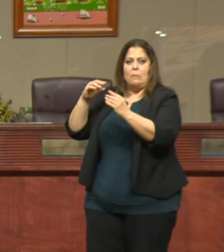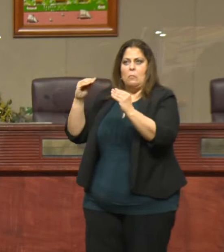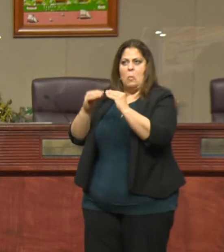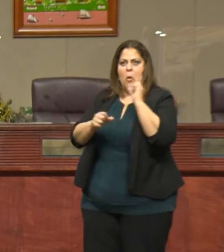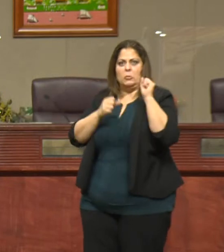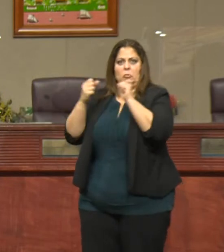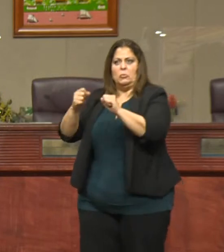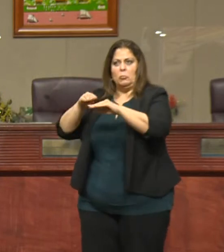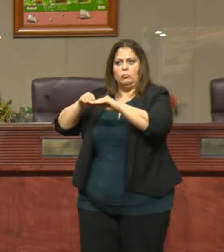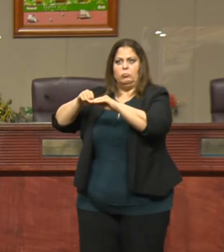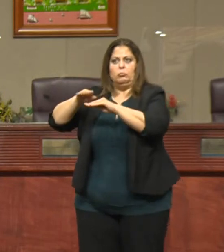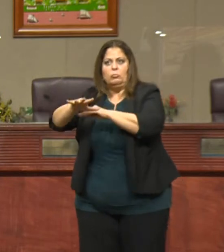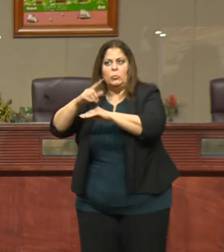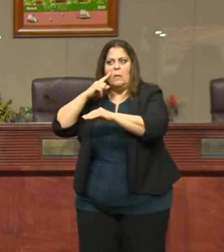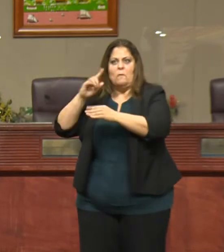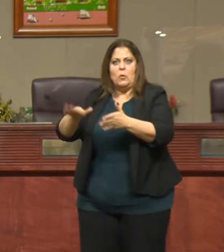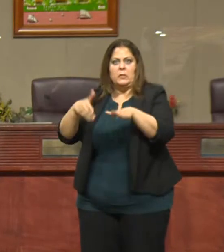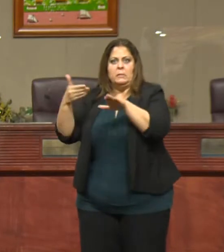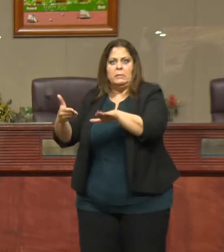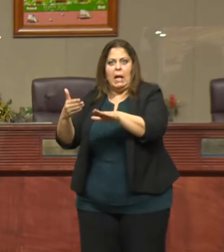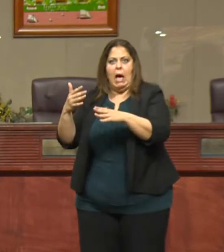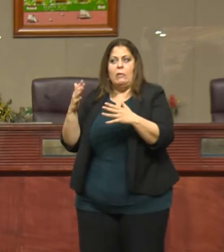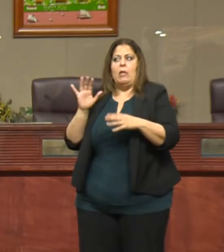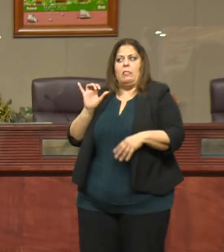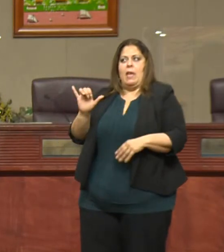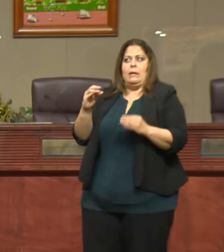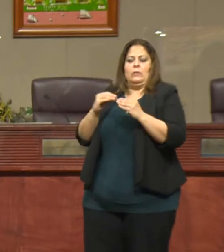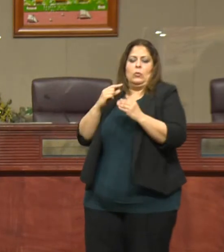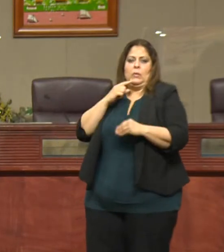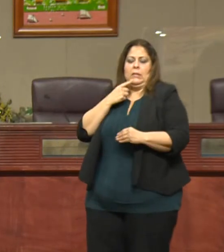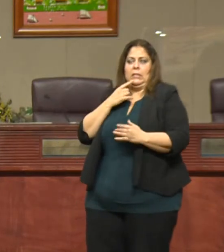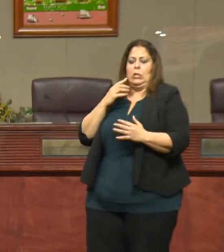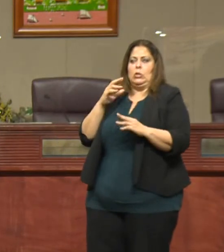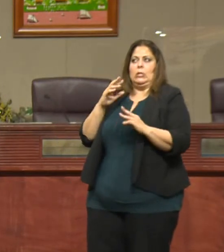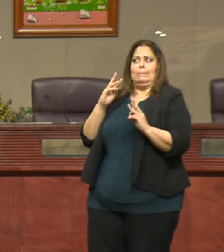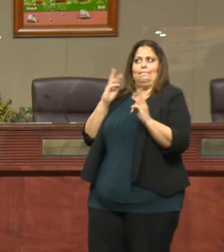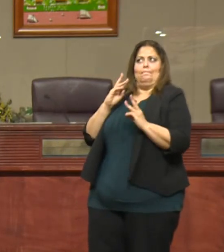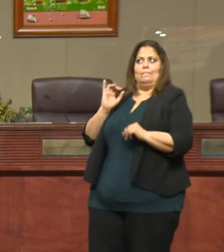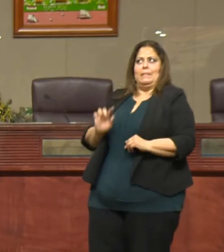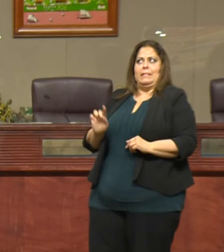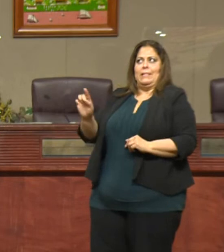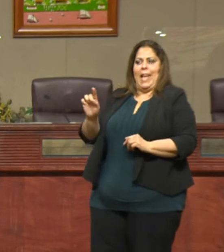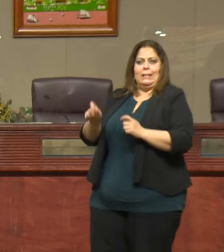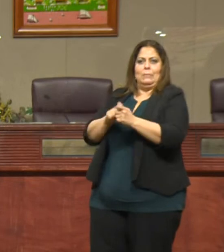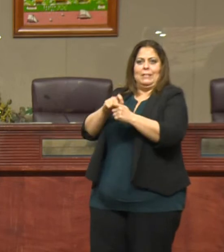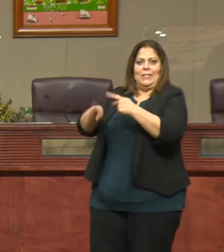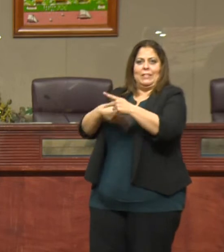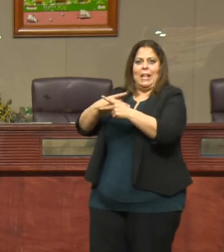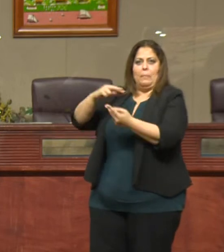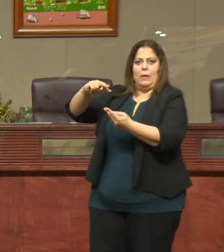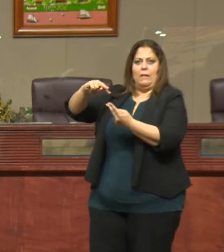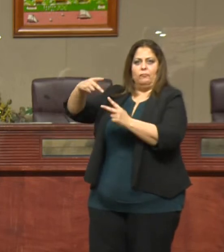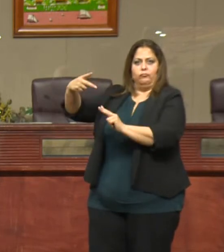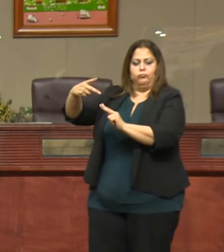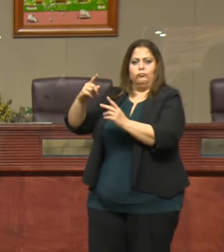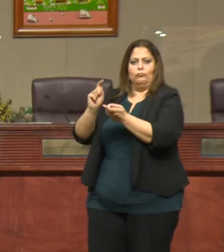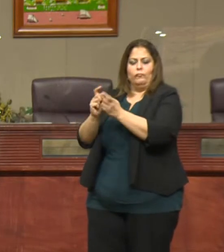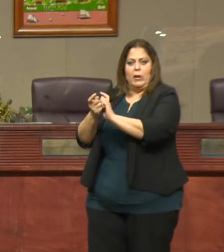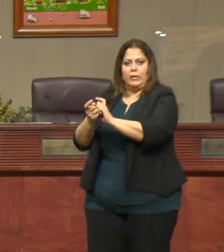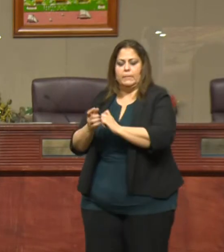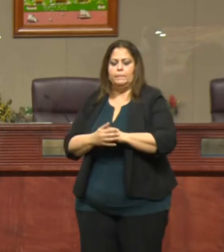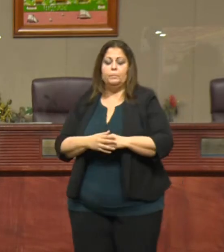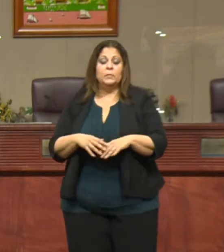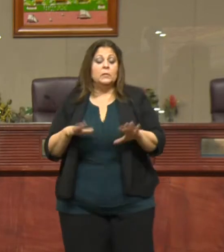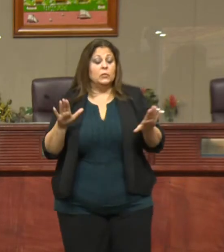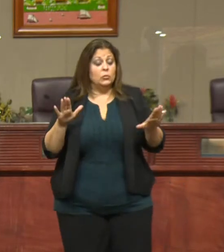of concern or a variant of high consequence. And so while we know variants occur, we